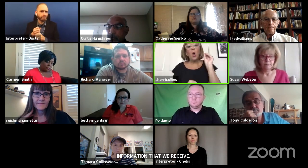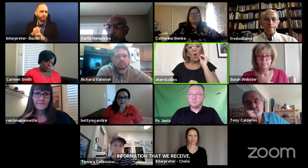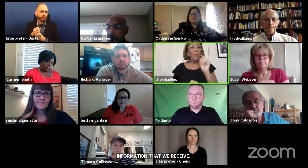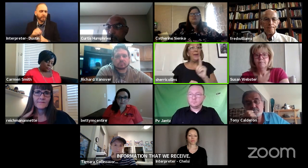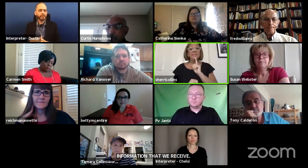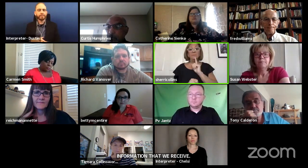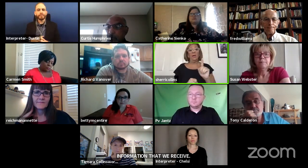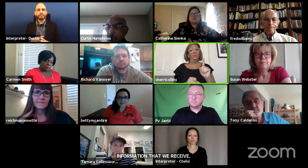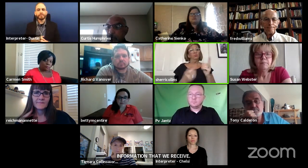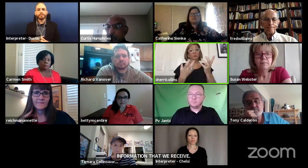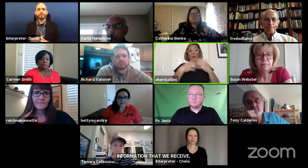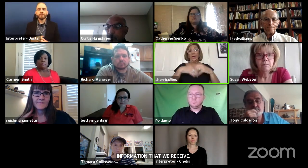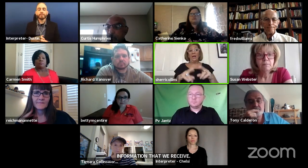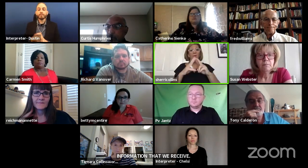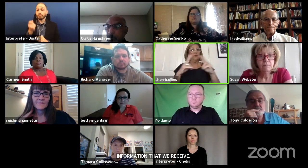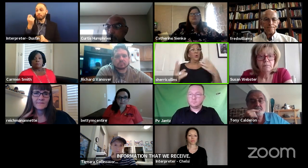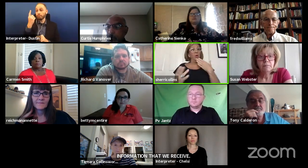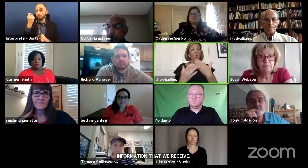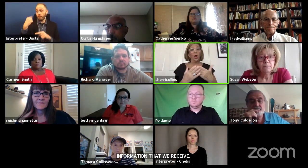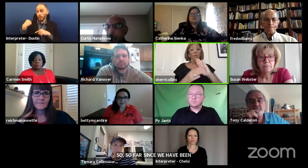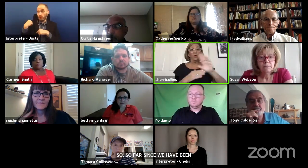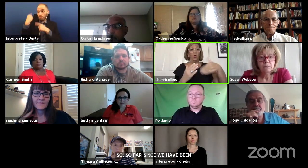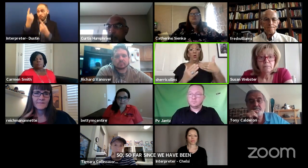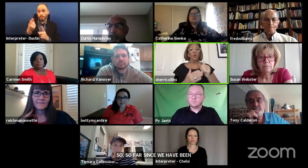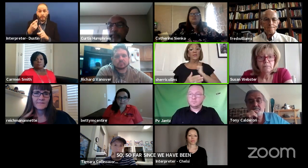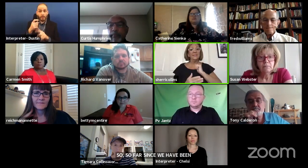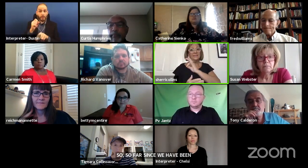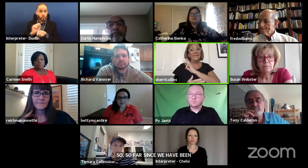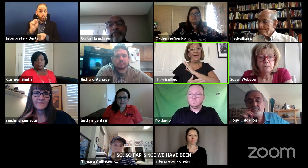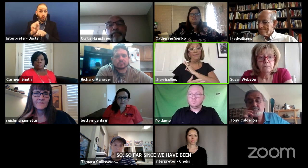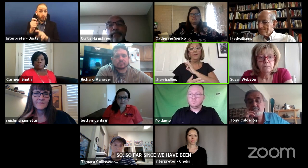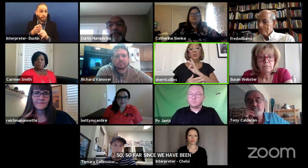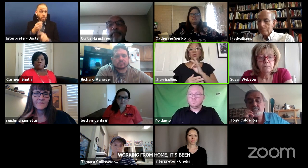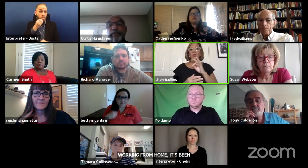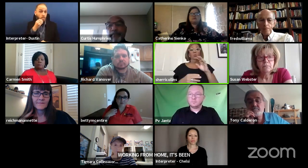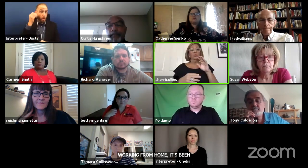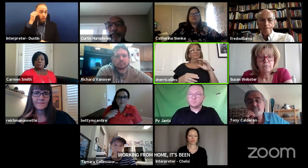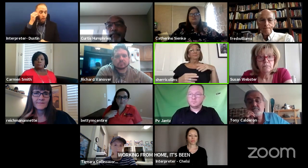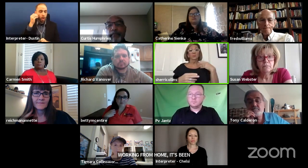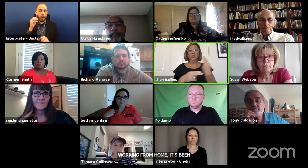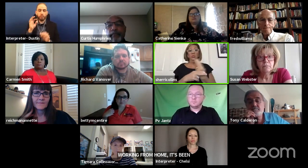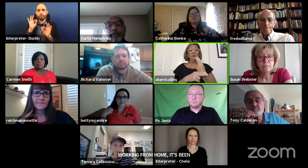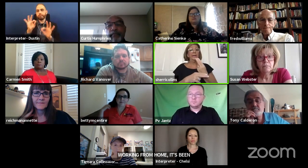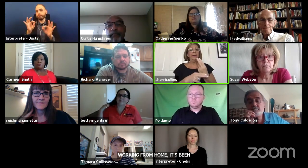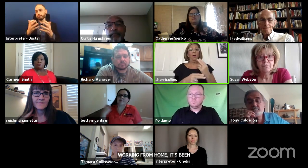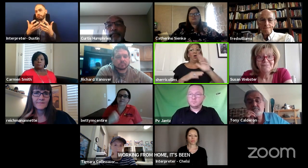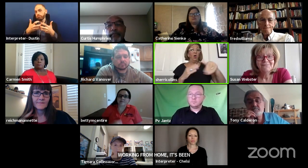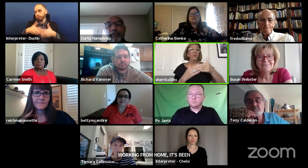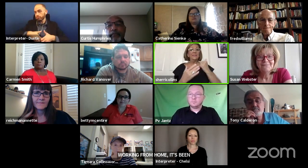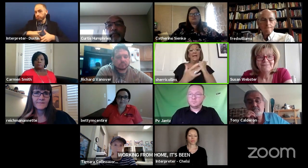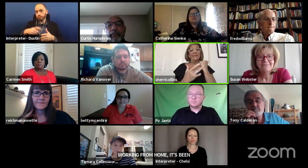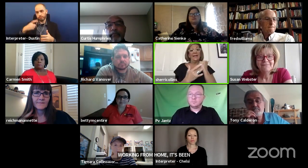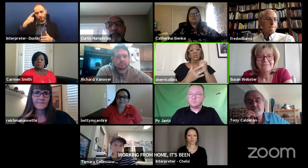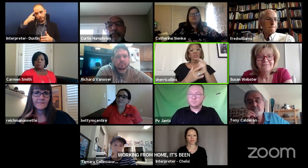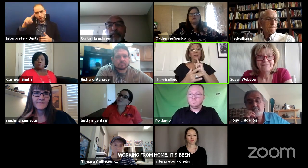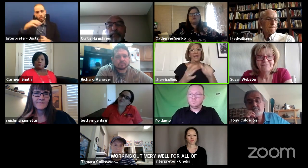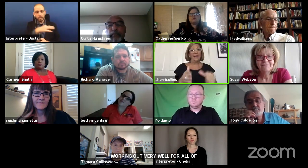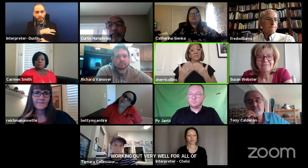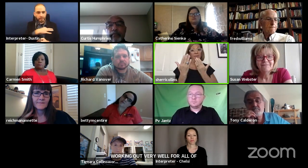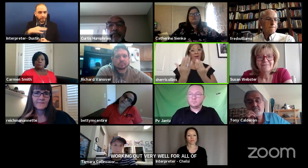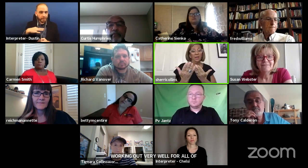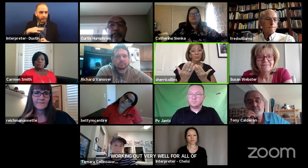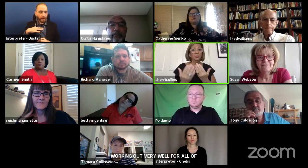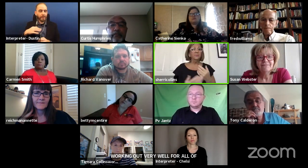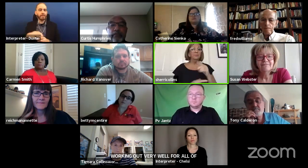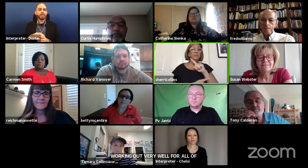from home, it's been working out very well for all of the staff, using all the technology that